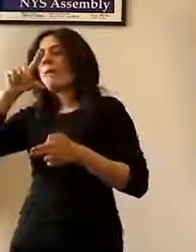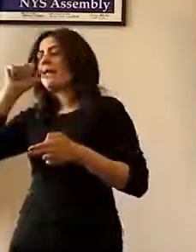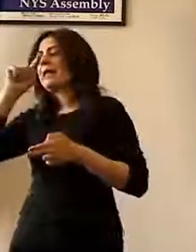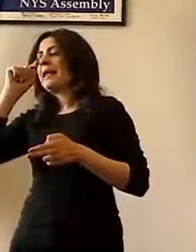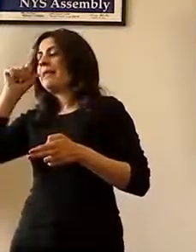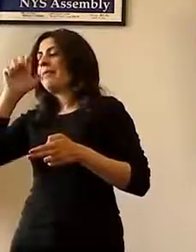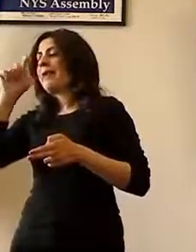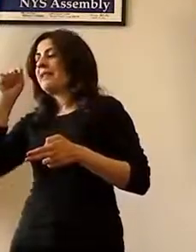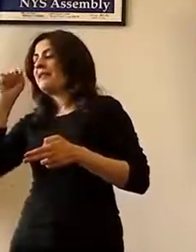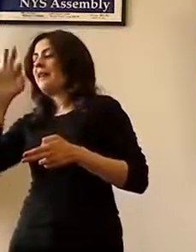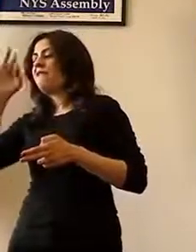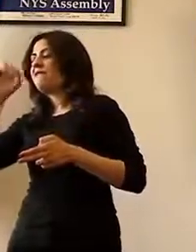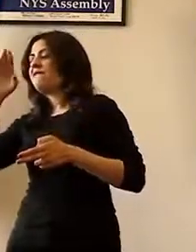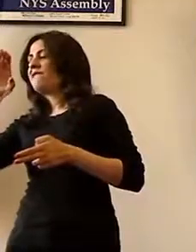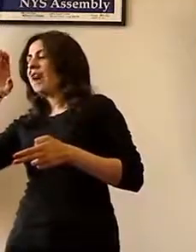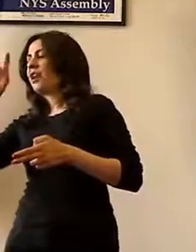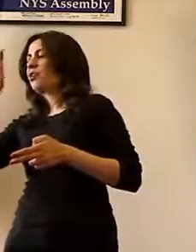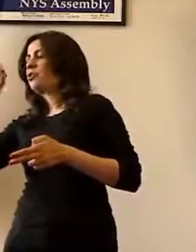this